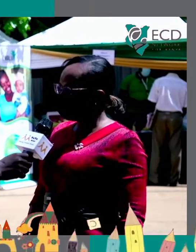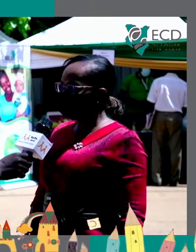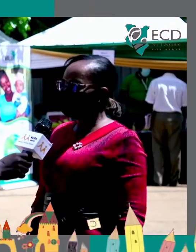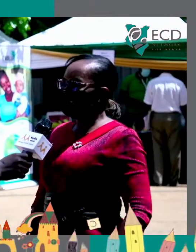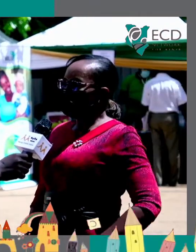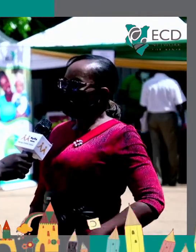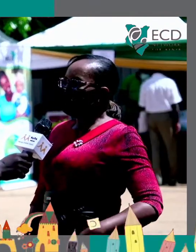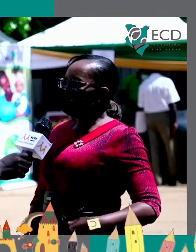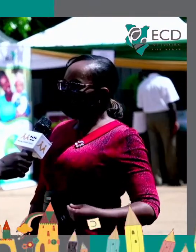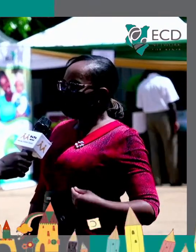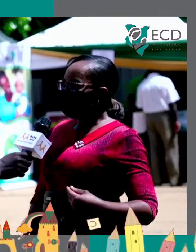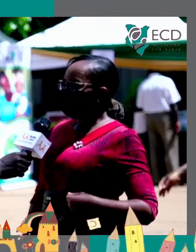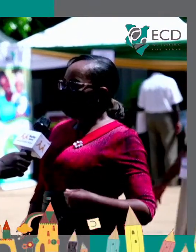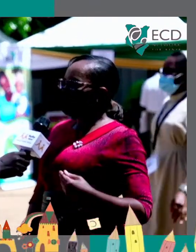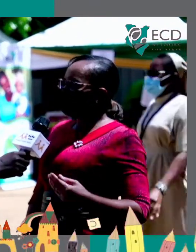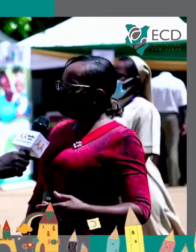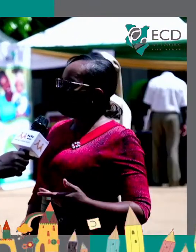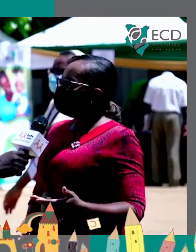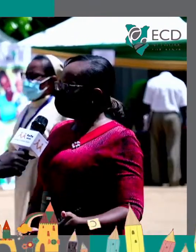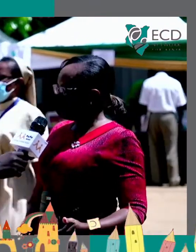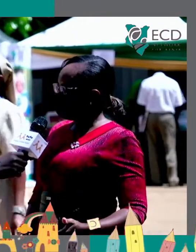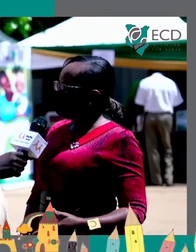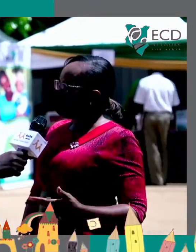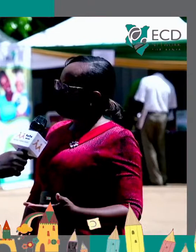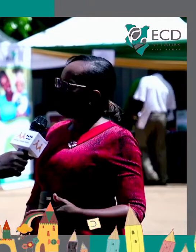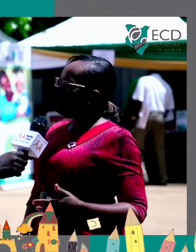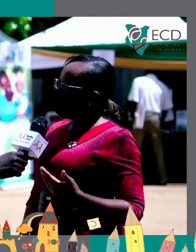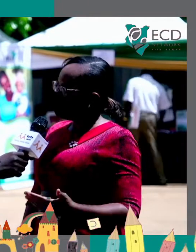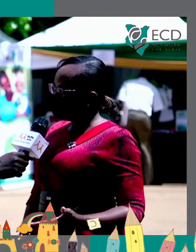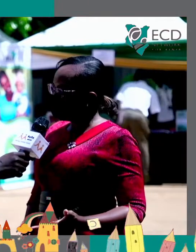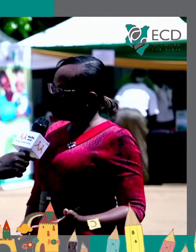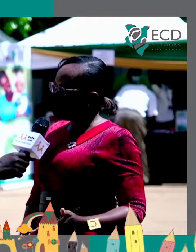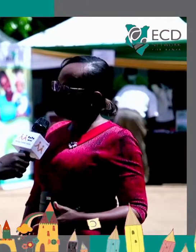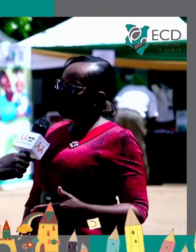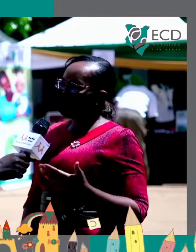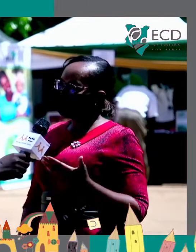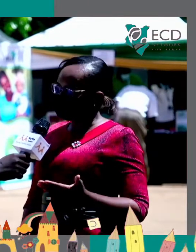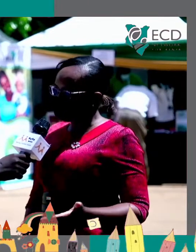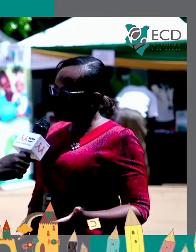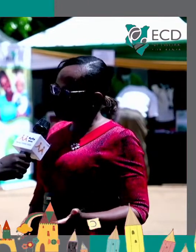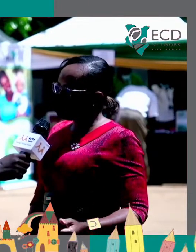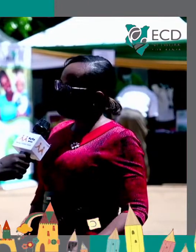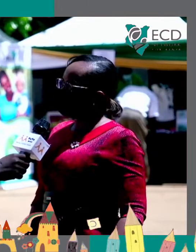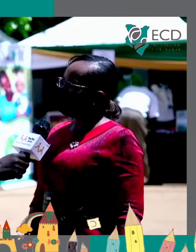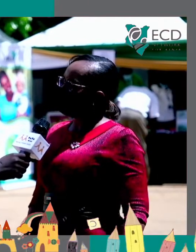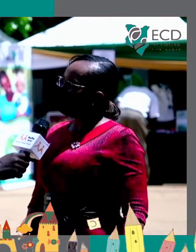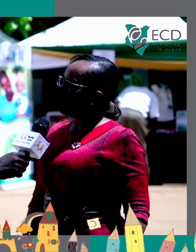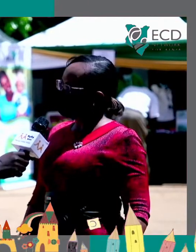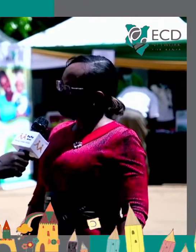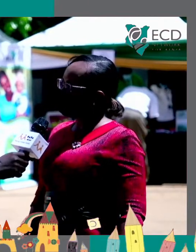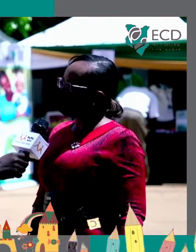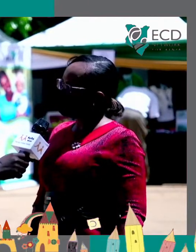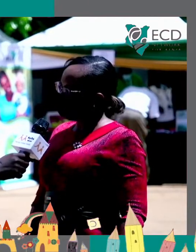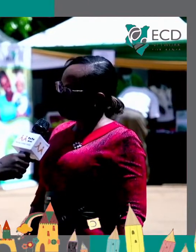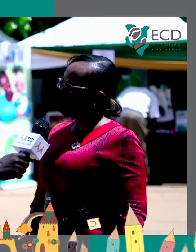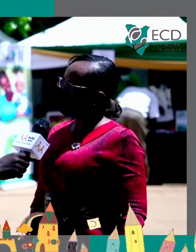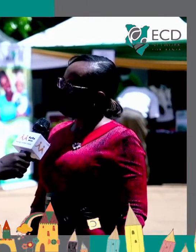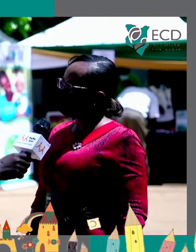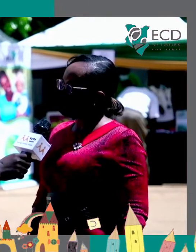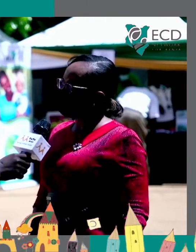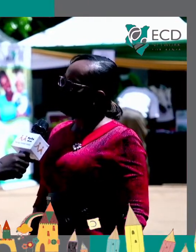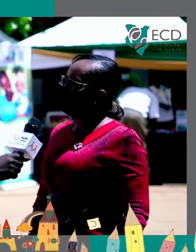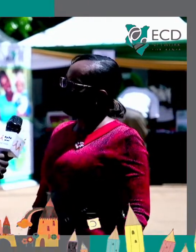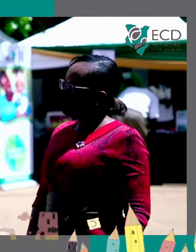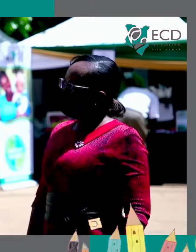to ensure that we are delivering services to our children when they need them, both at facility level and at household or